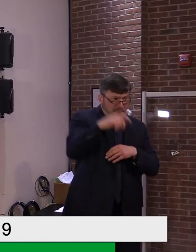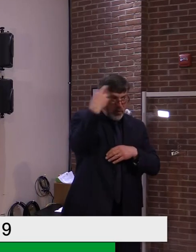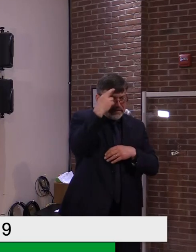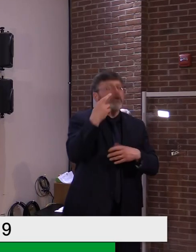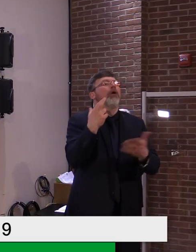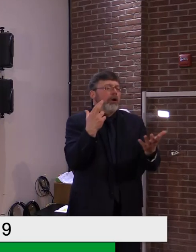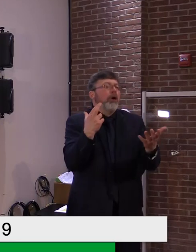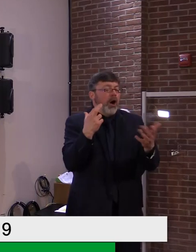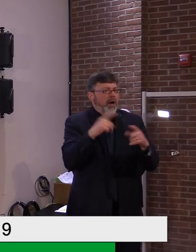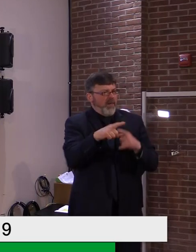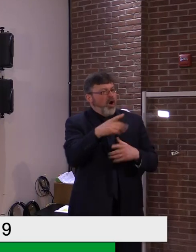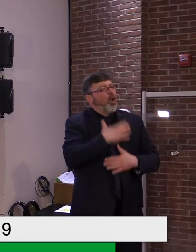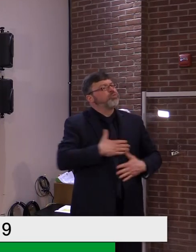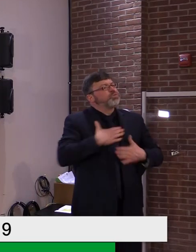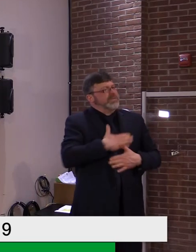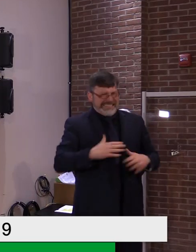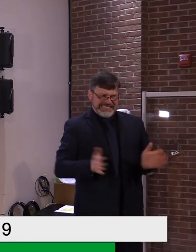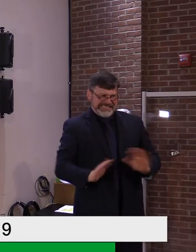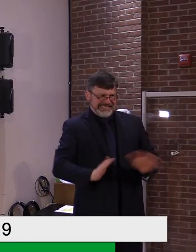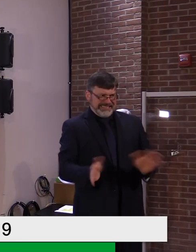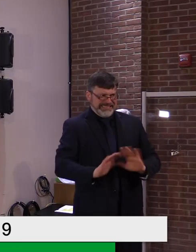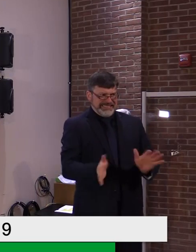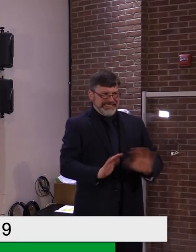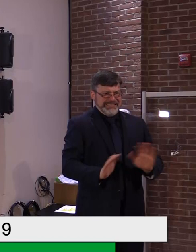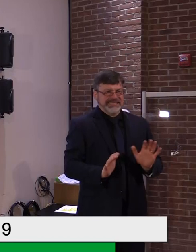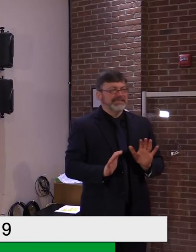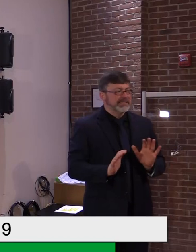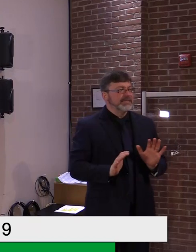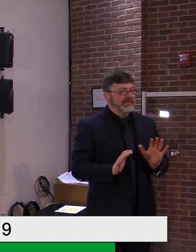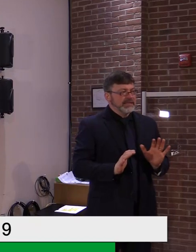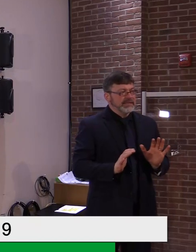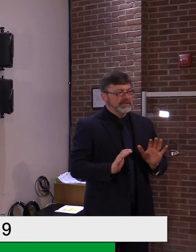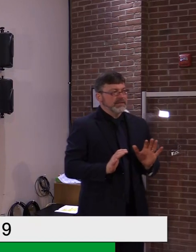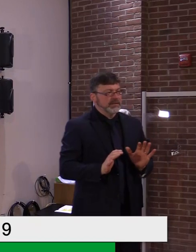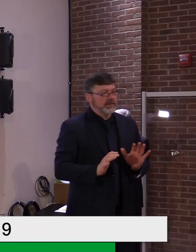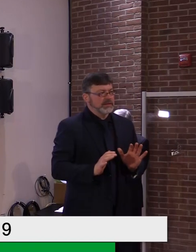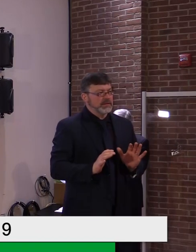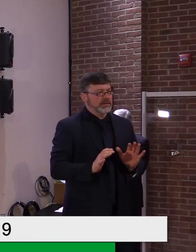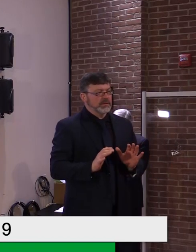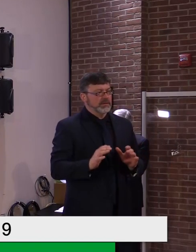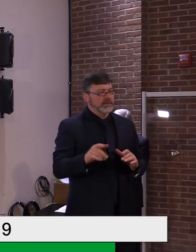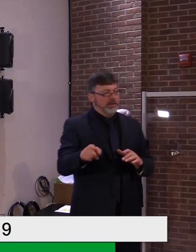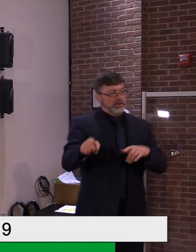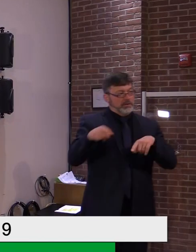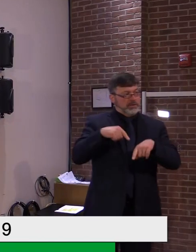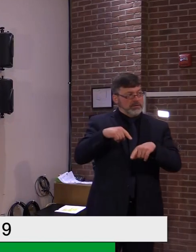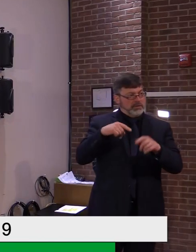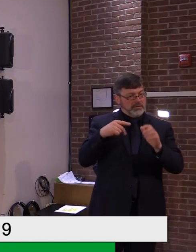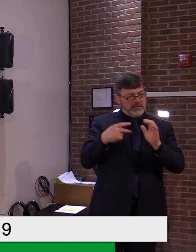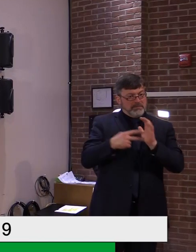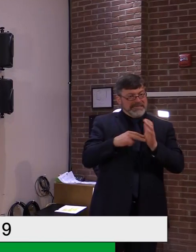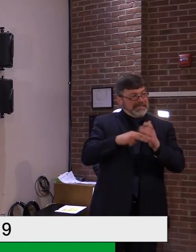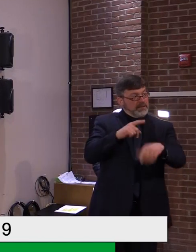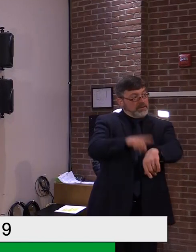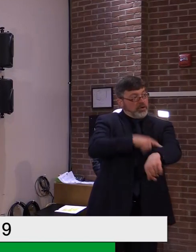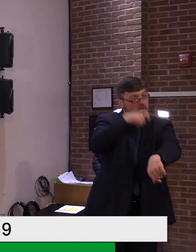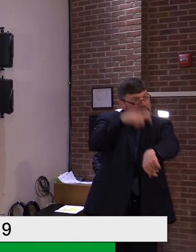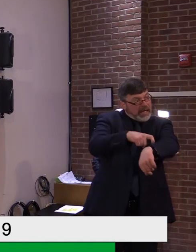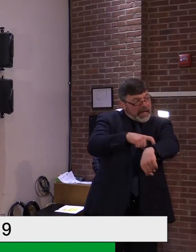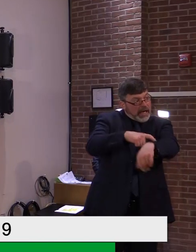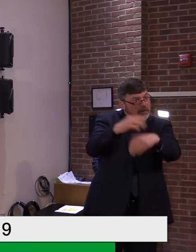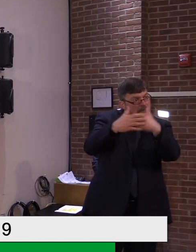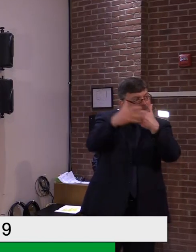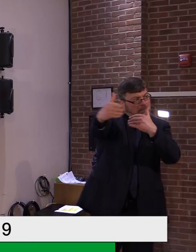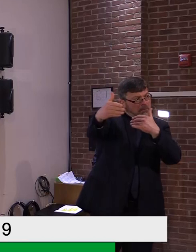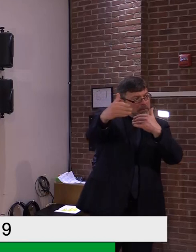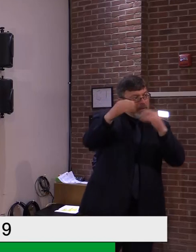about rolling out a longer-term plan in the coming weeks. So I think you can expect more information on